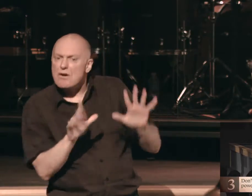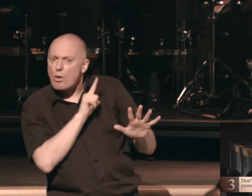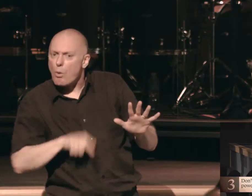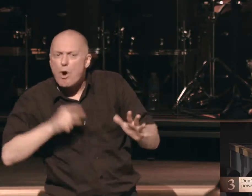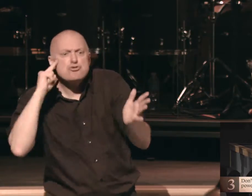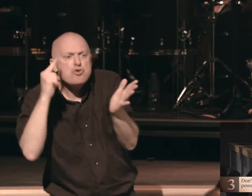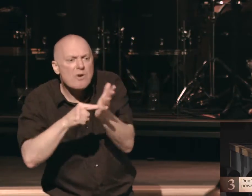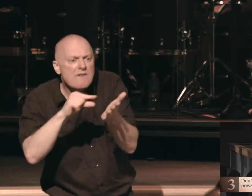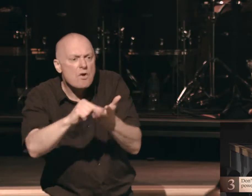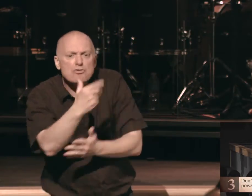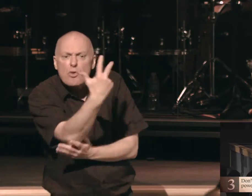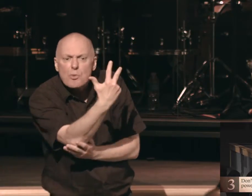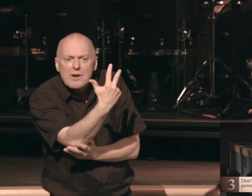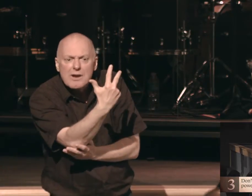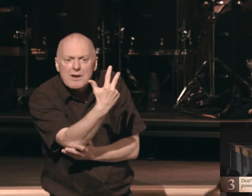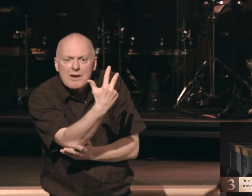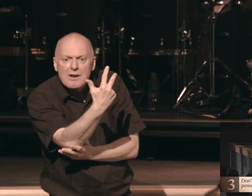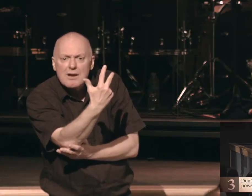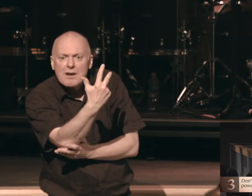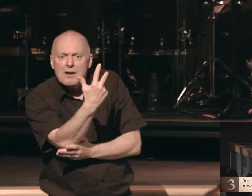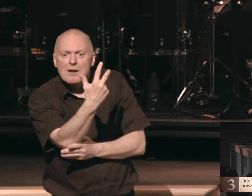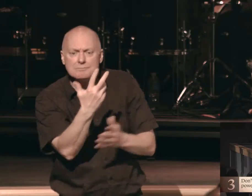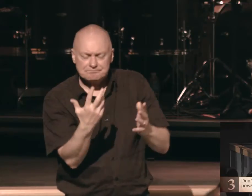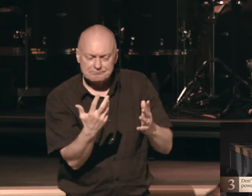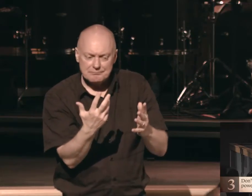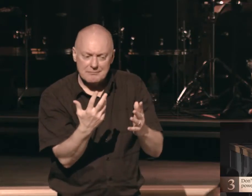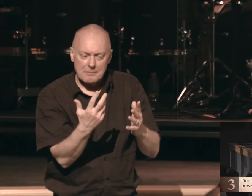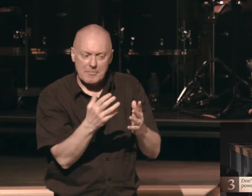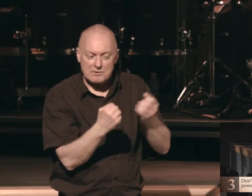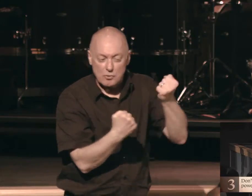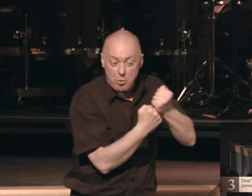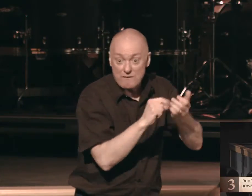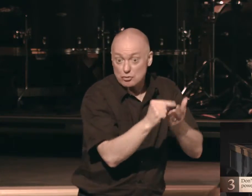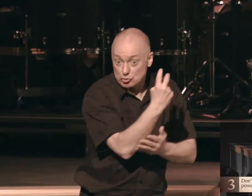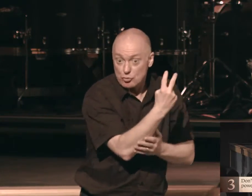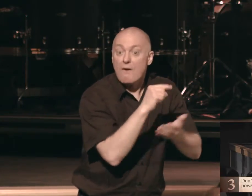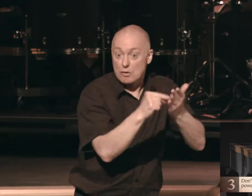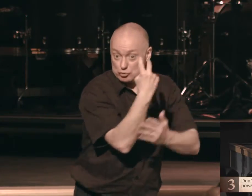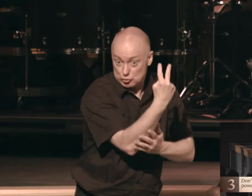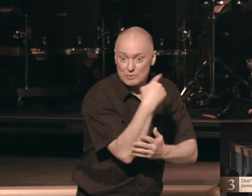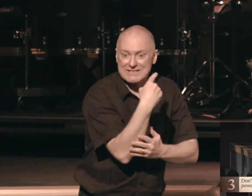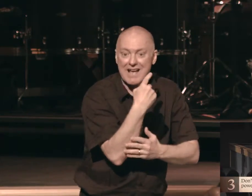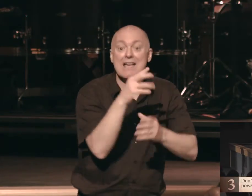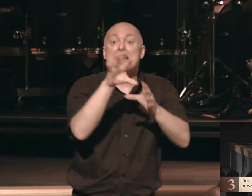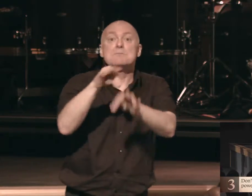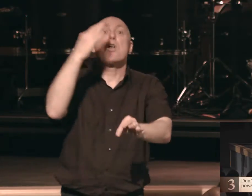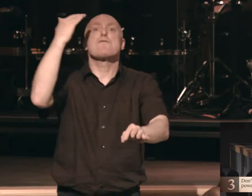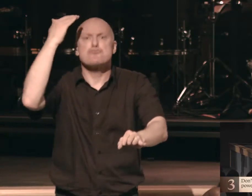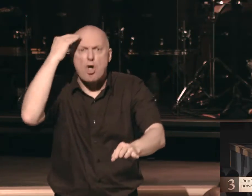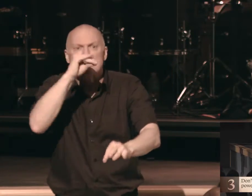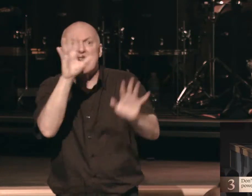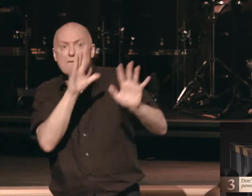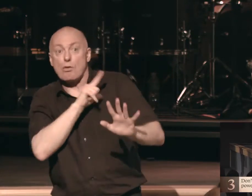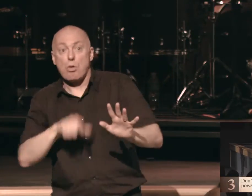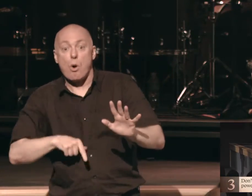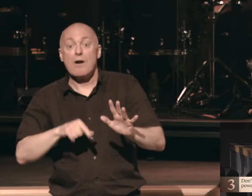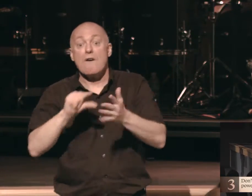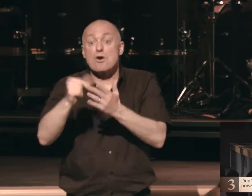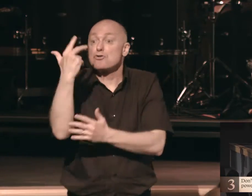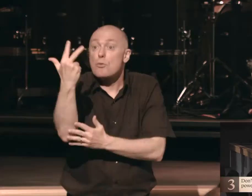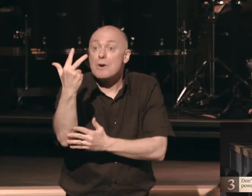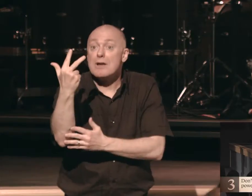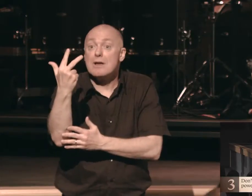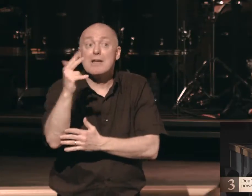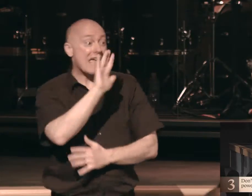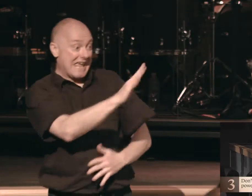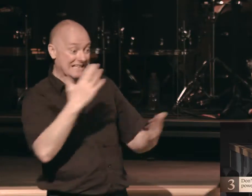notice verse 3. Reinforces the end of verse 2. Verse 2, it says, the spirit of knowledge and the fear of the Lord. Verse 3, and his